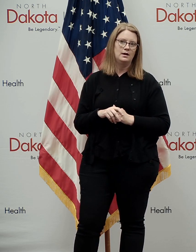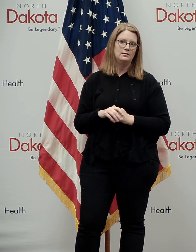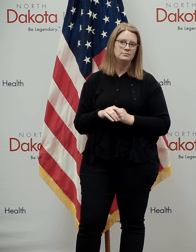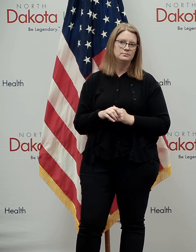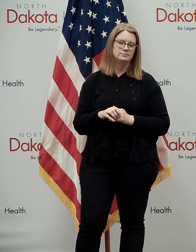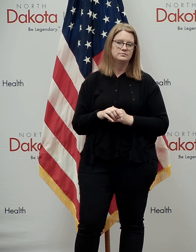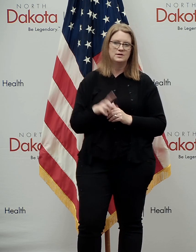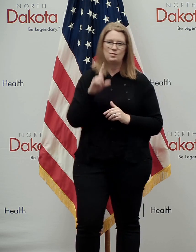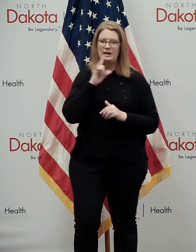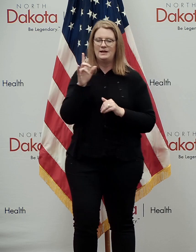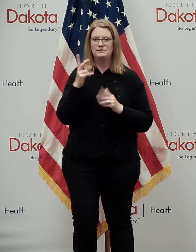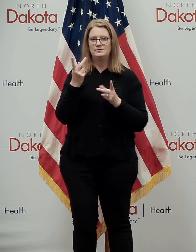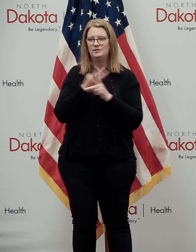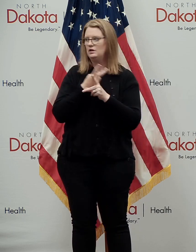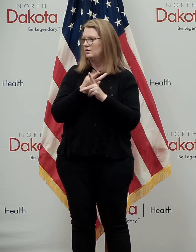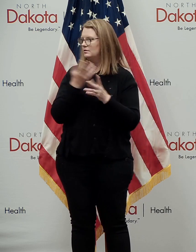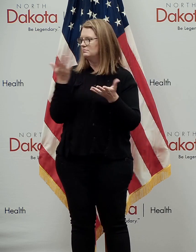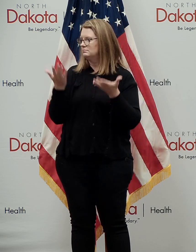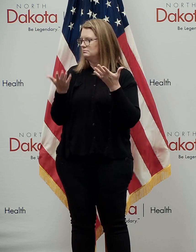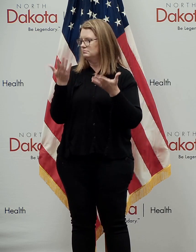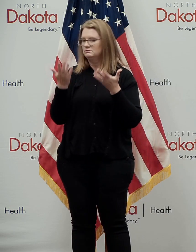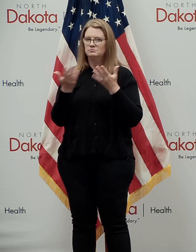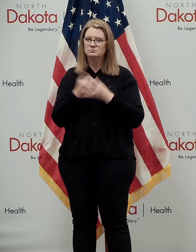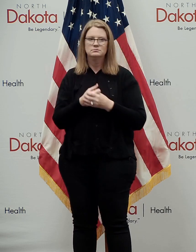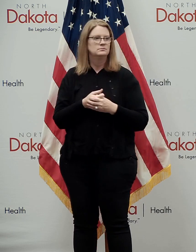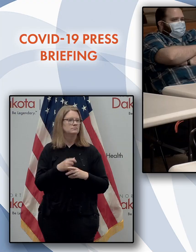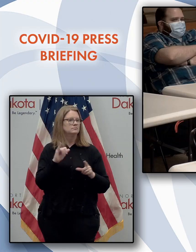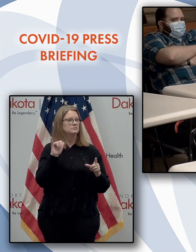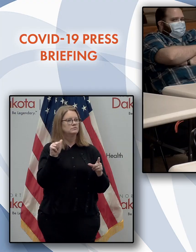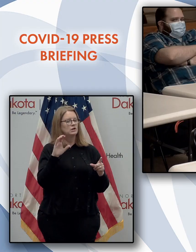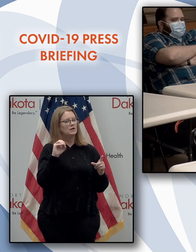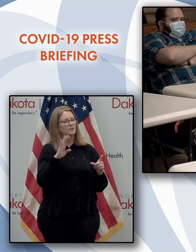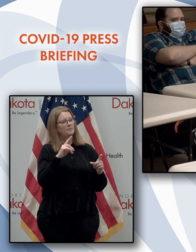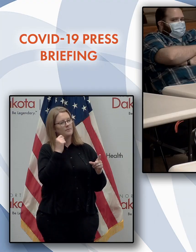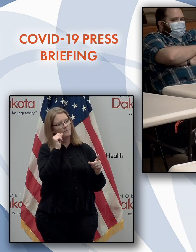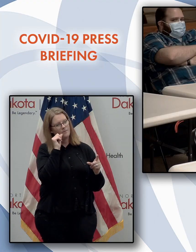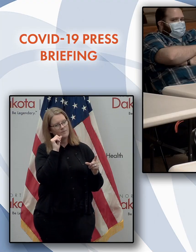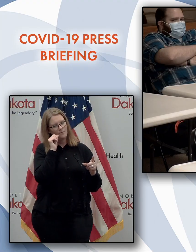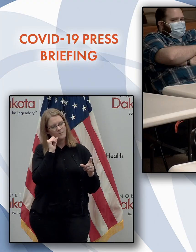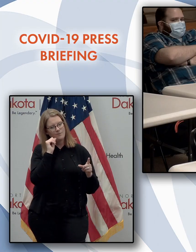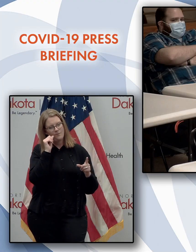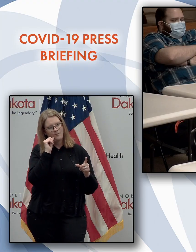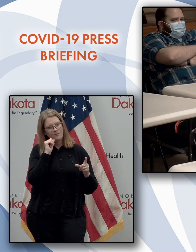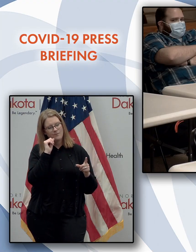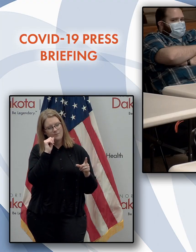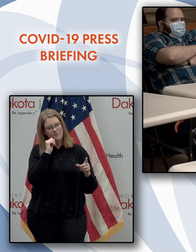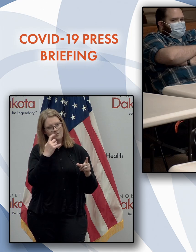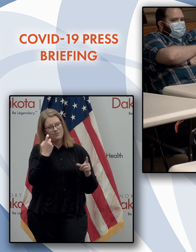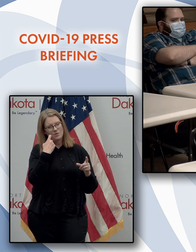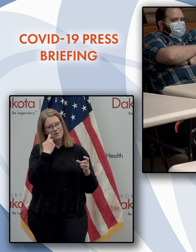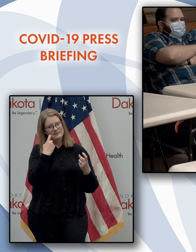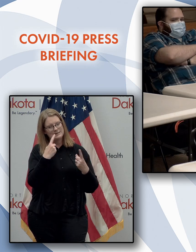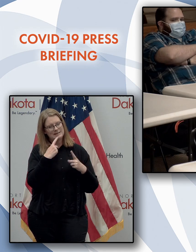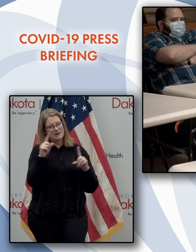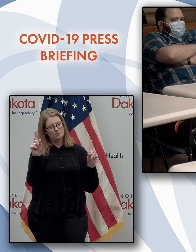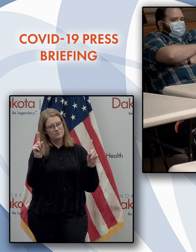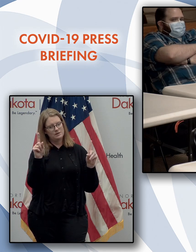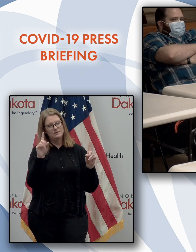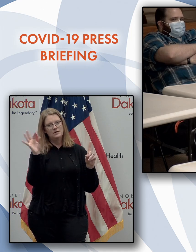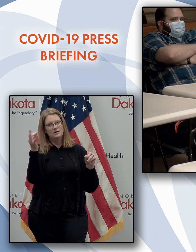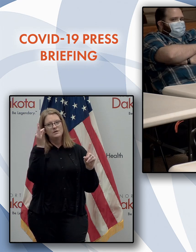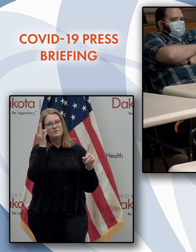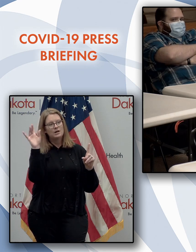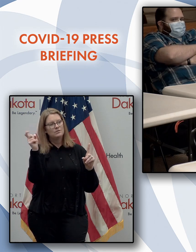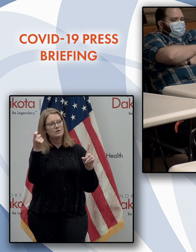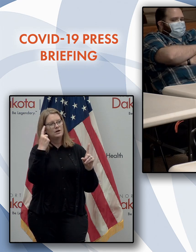You have to balance those back and forth. Jacob? Governor, the recent announcement that the federal government